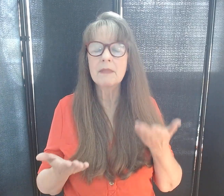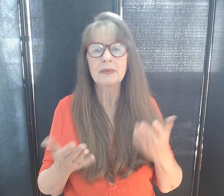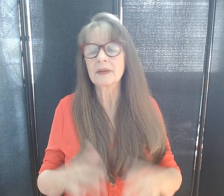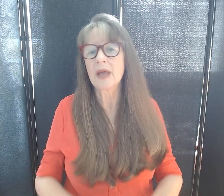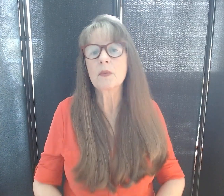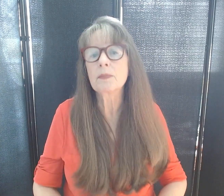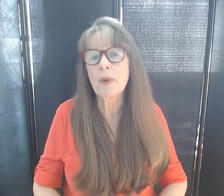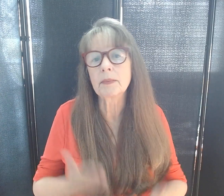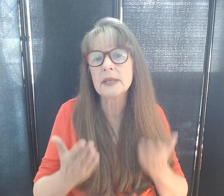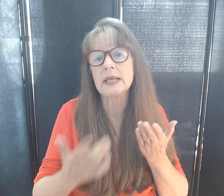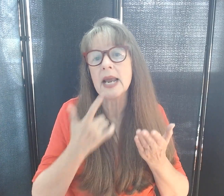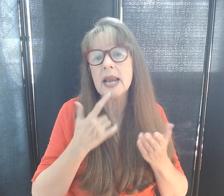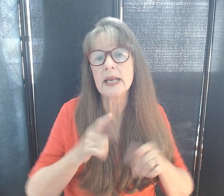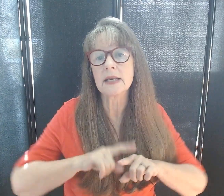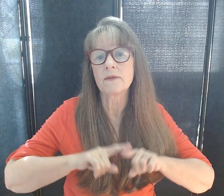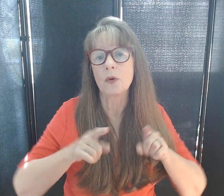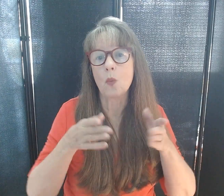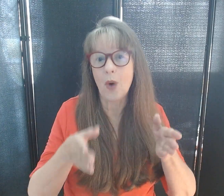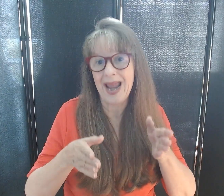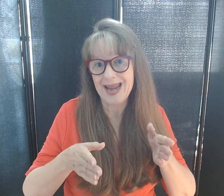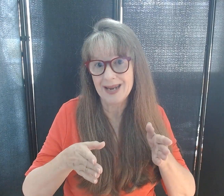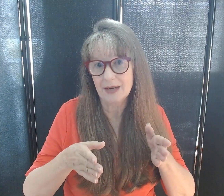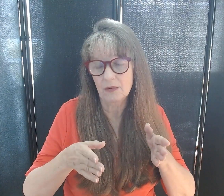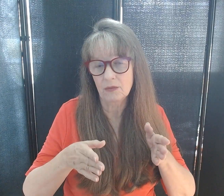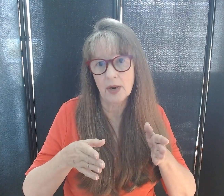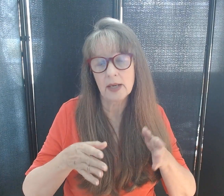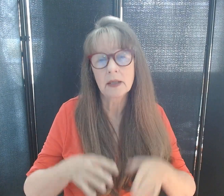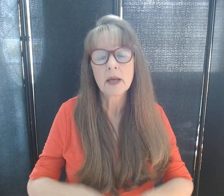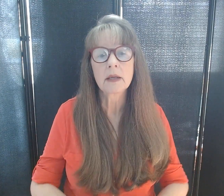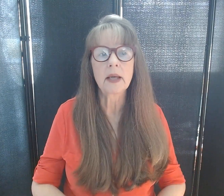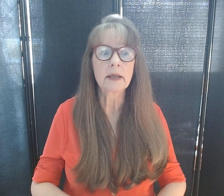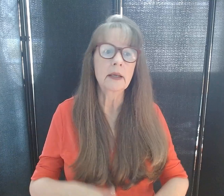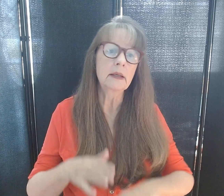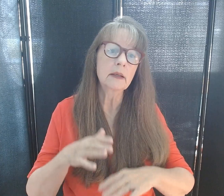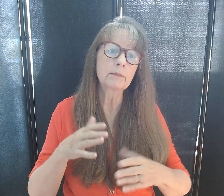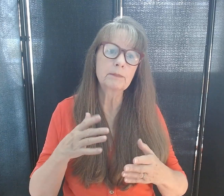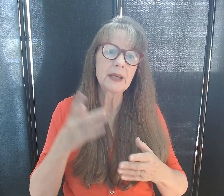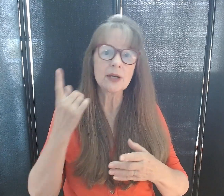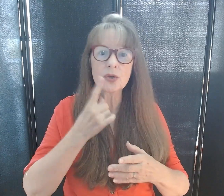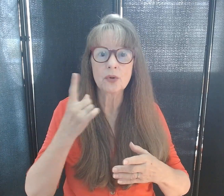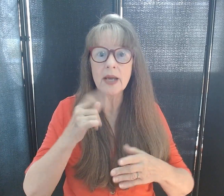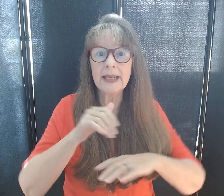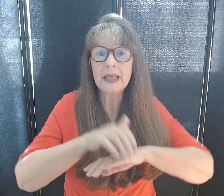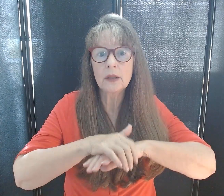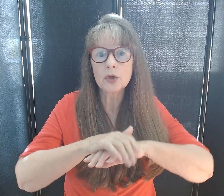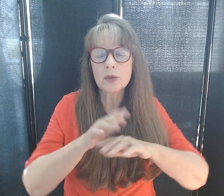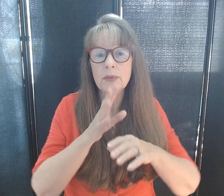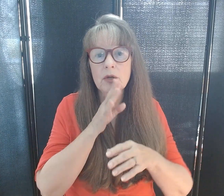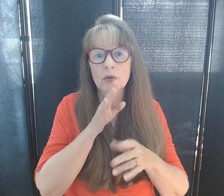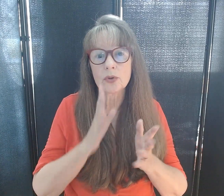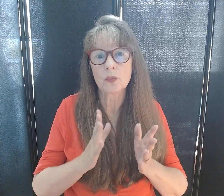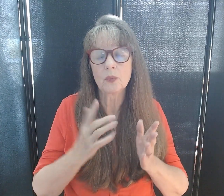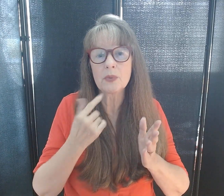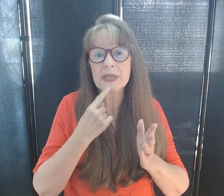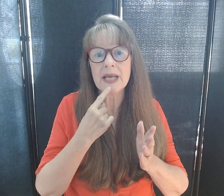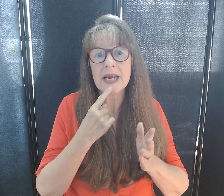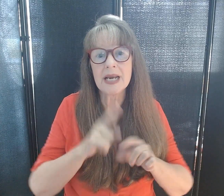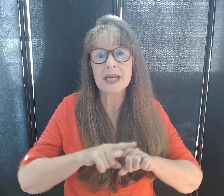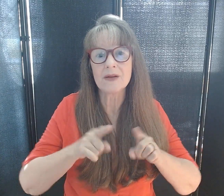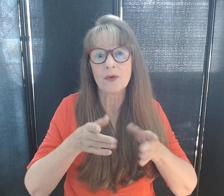they would probably say it in a different way, right? Like, and because they're not English speakers, we would say it in a different